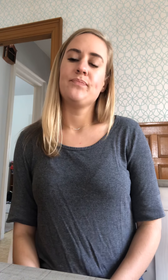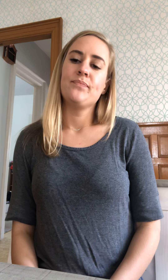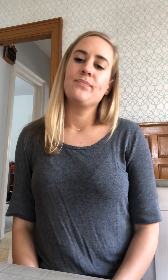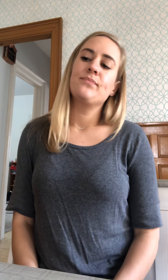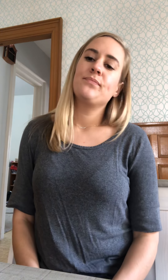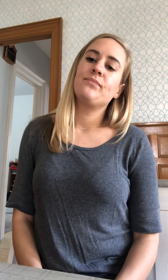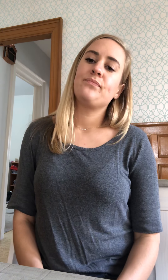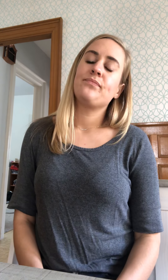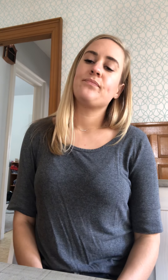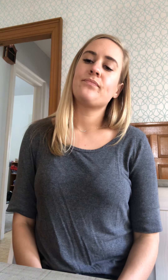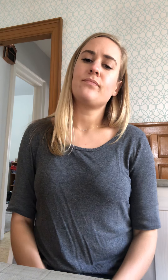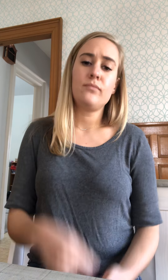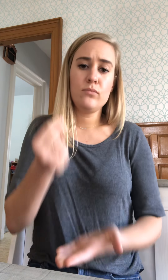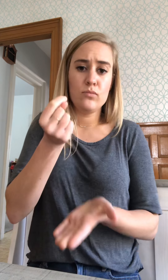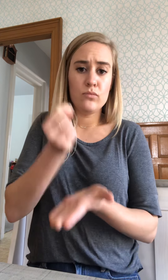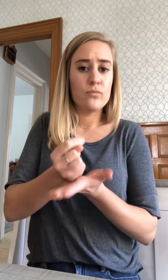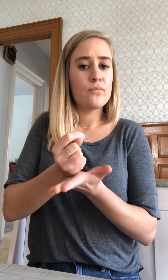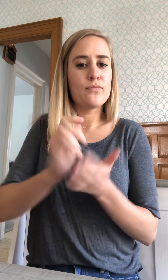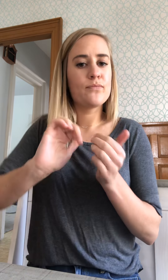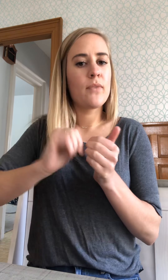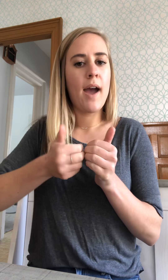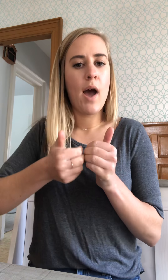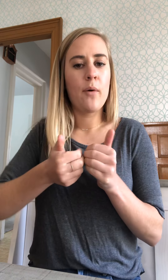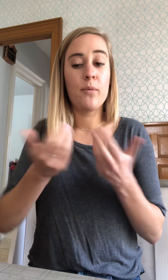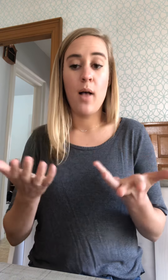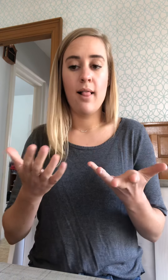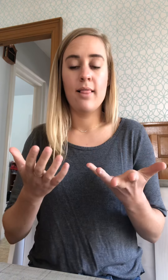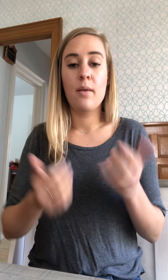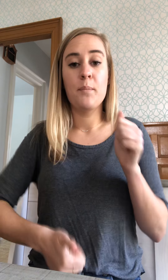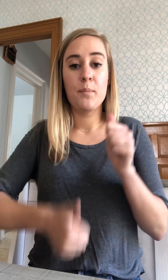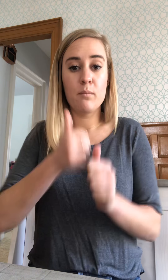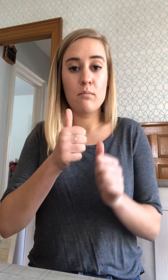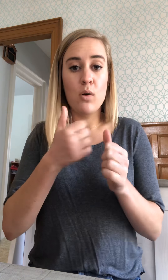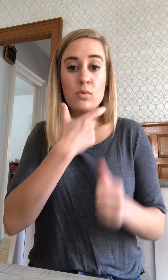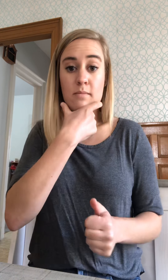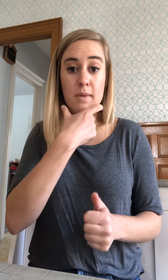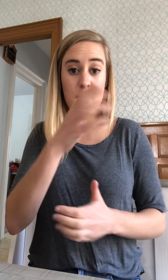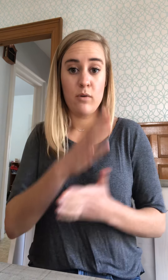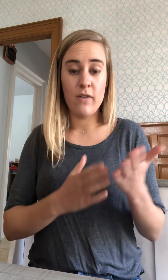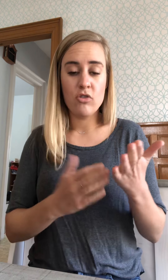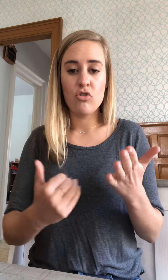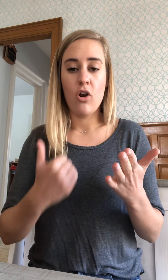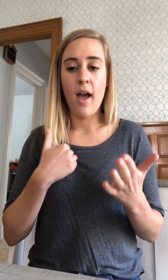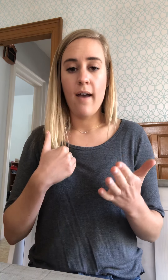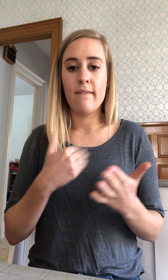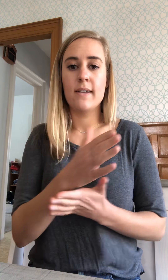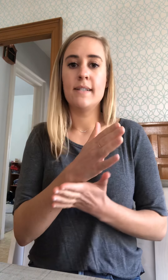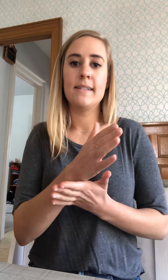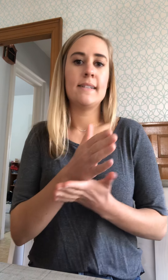So how do we treat these things? Well, most mandible fractures have some degree